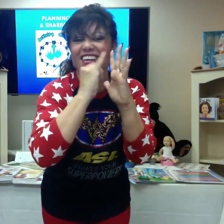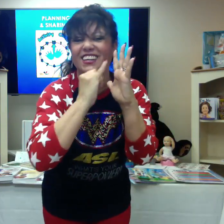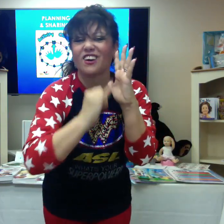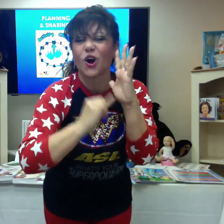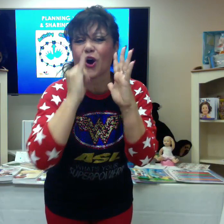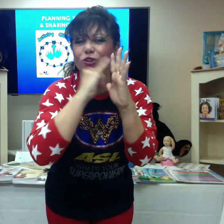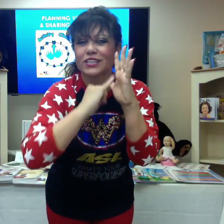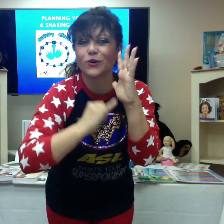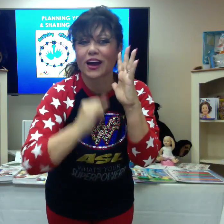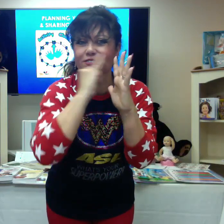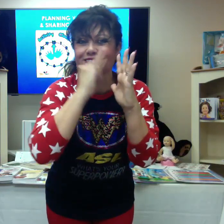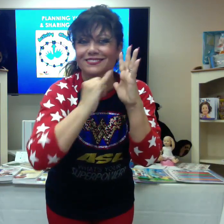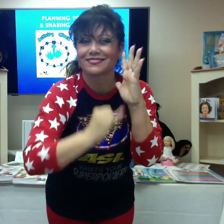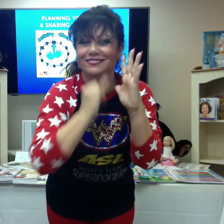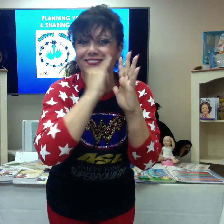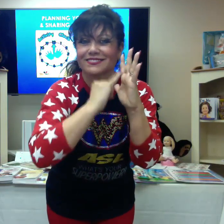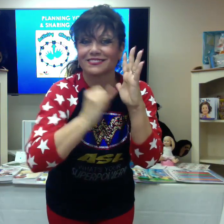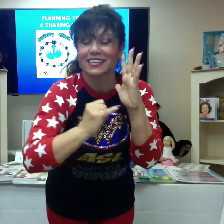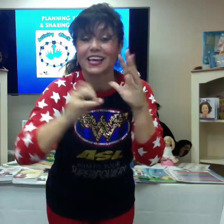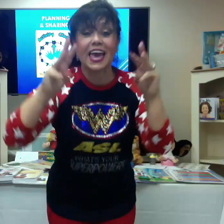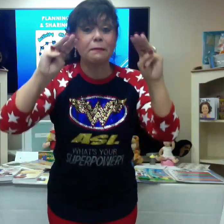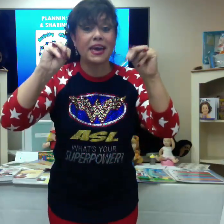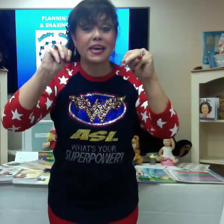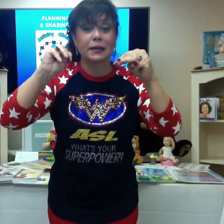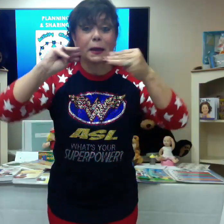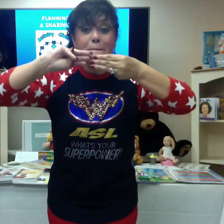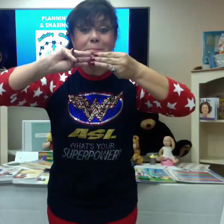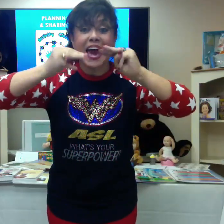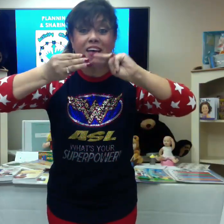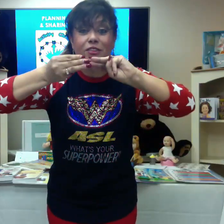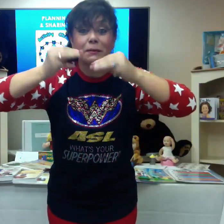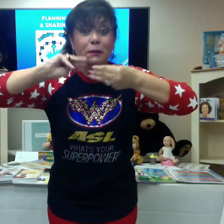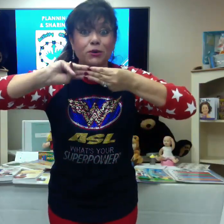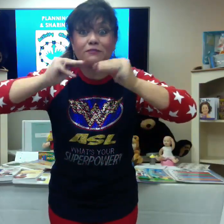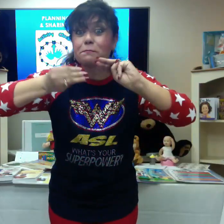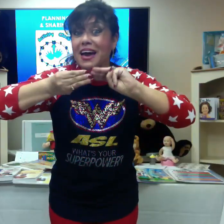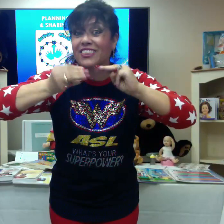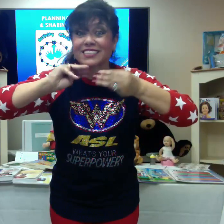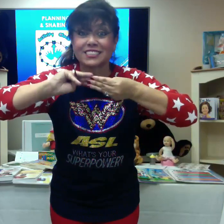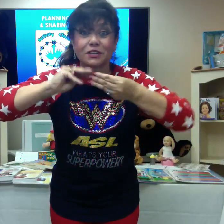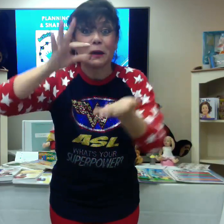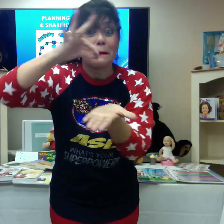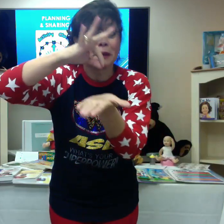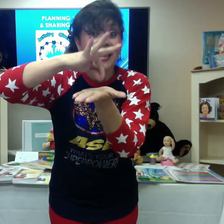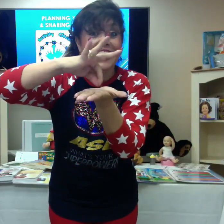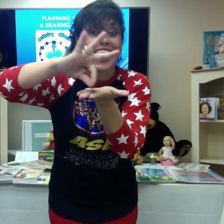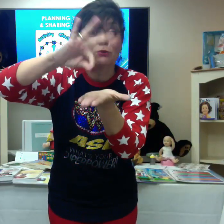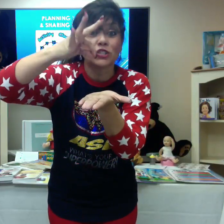hand, arts and craft. M hand, math. Maybe you have a math activity, maybe a